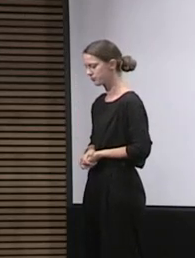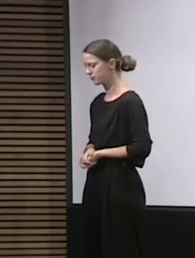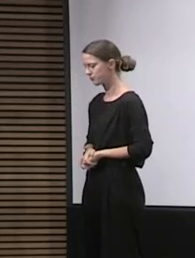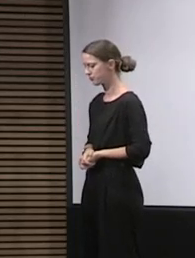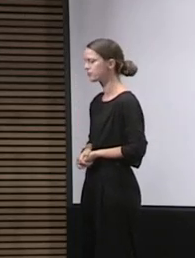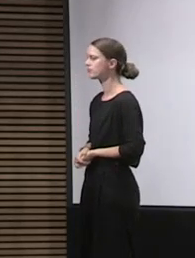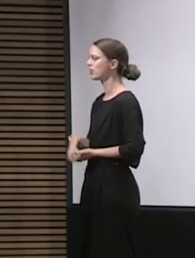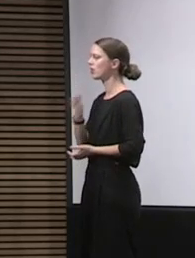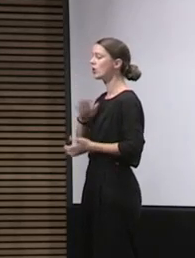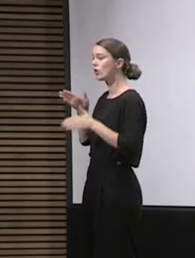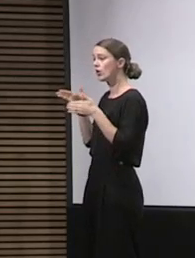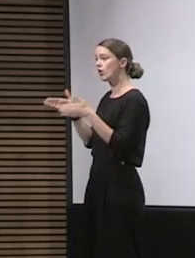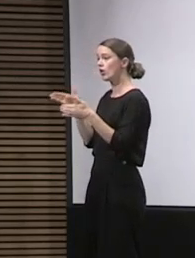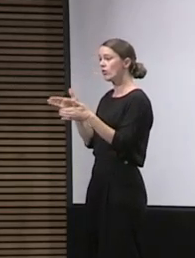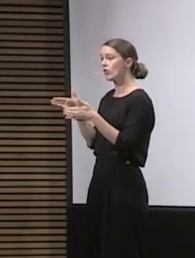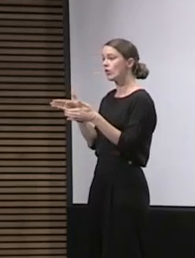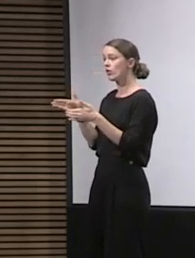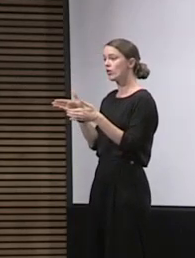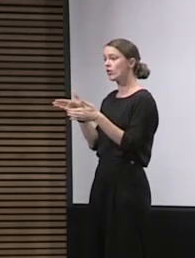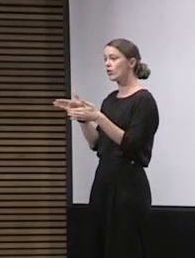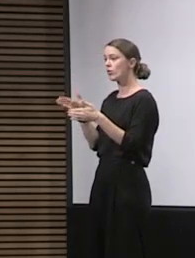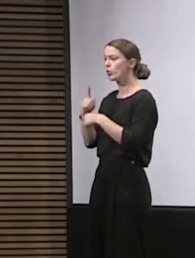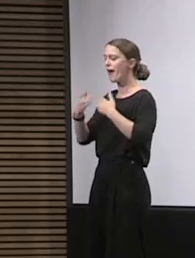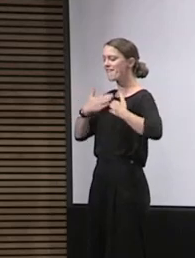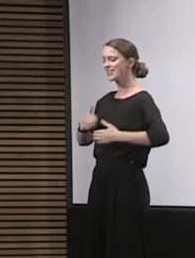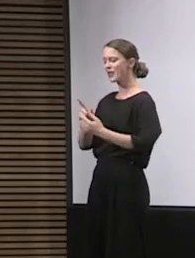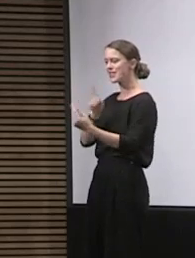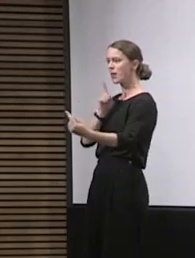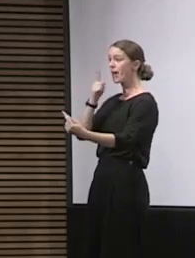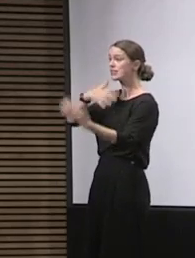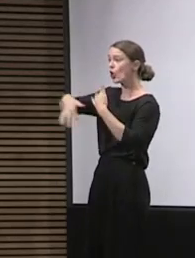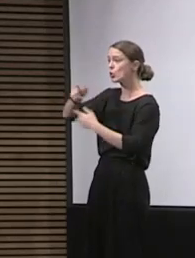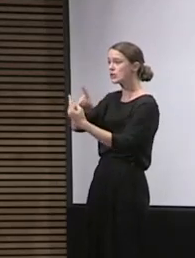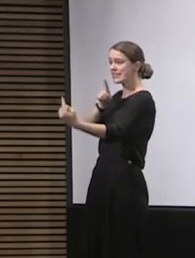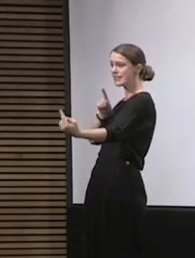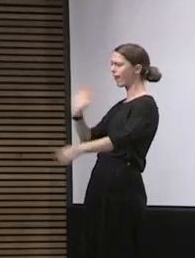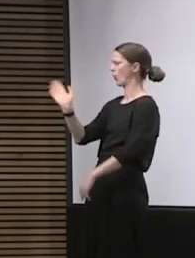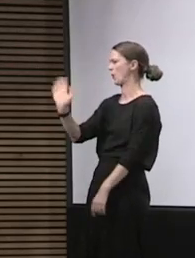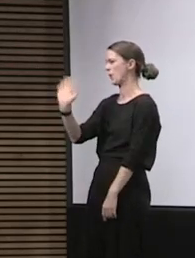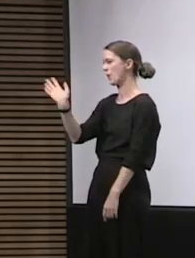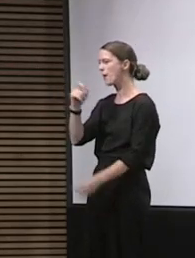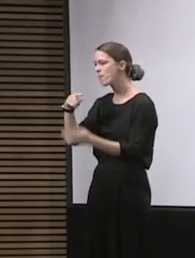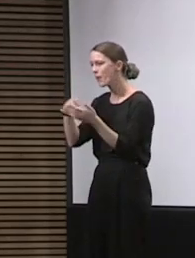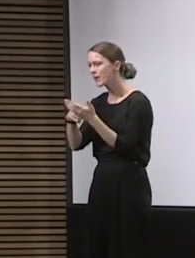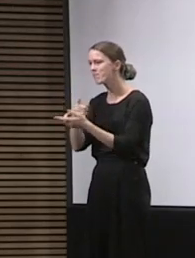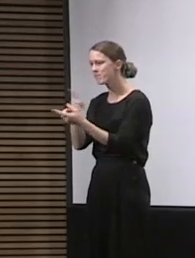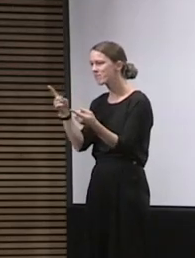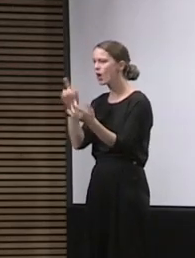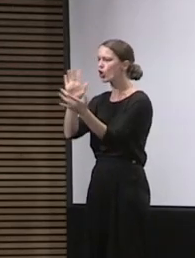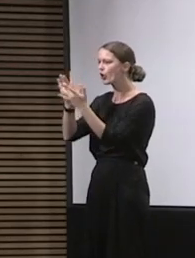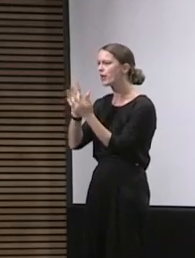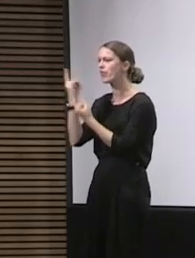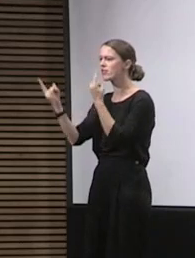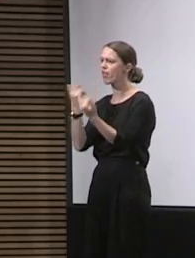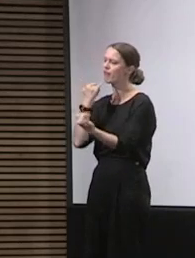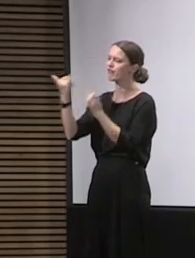want to emphasize that what we are talking about is physical distancing, not social distancing. So it's really important that we do all keep in contact